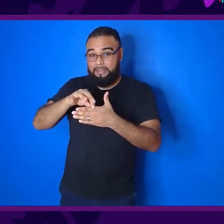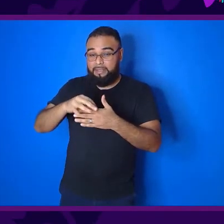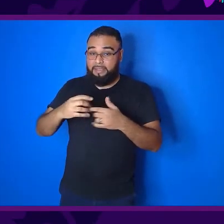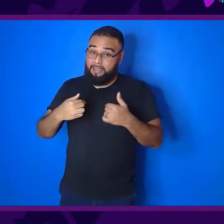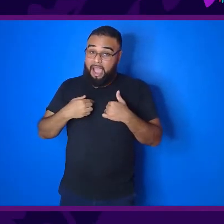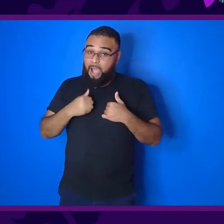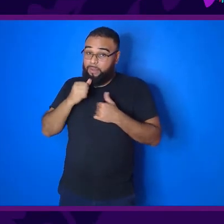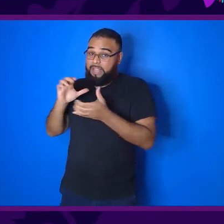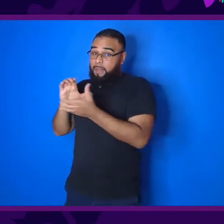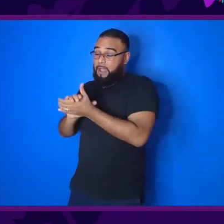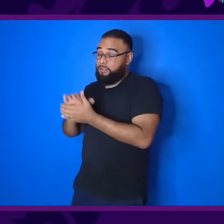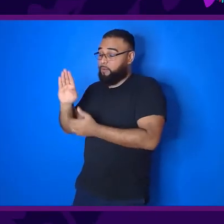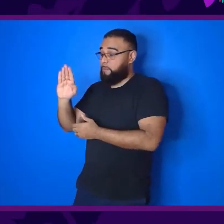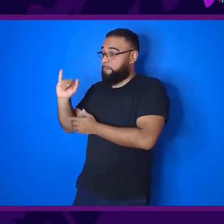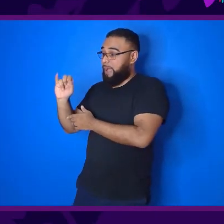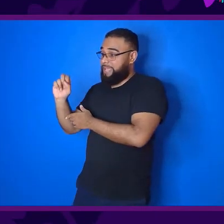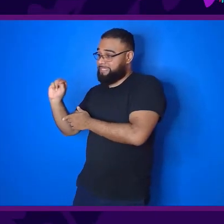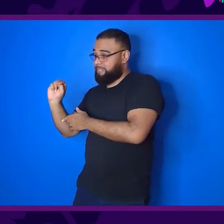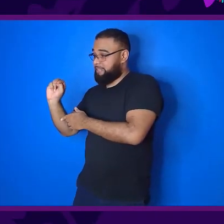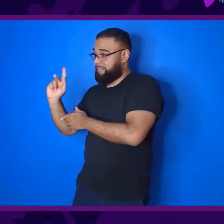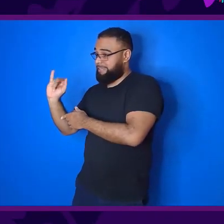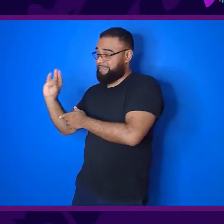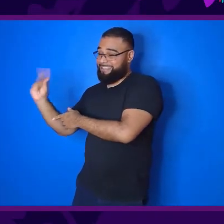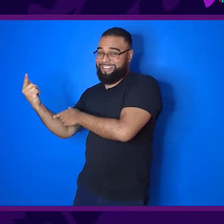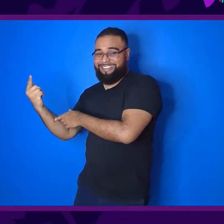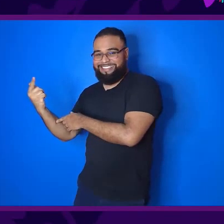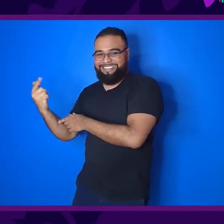So I know the importance of bison.